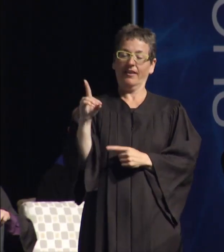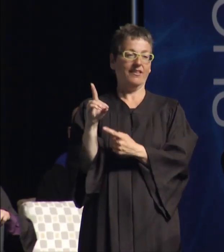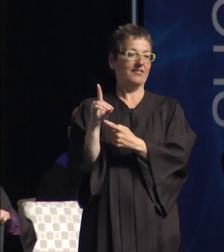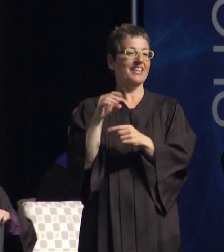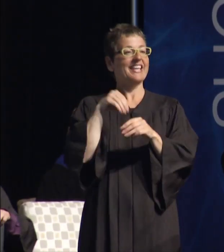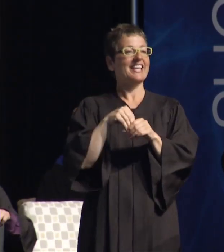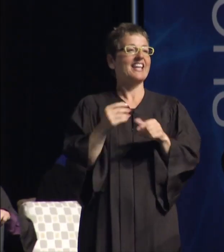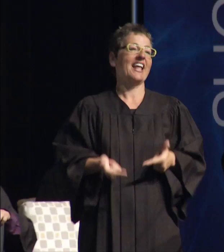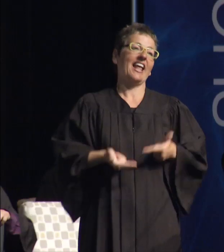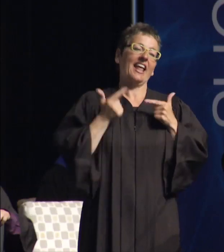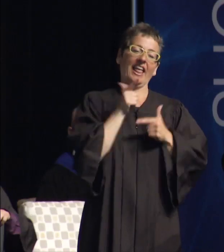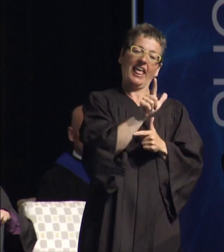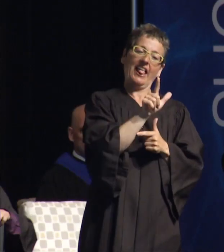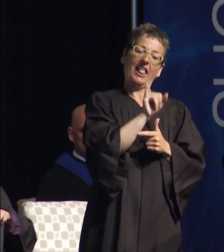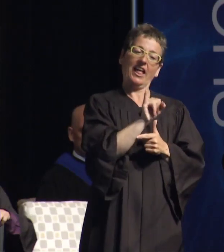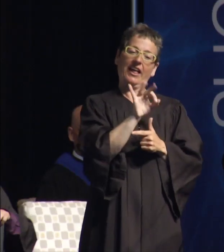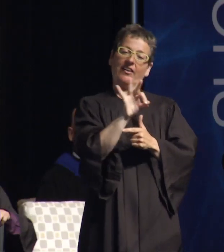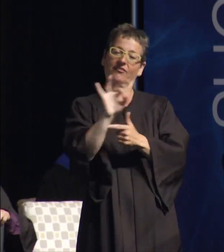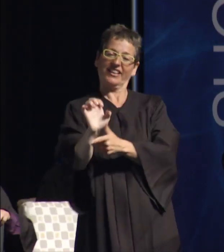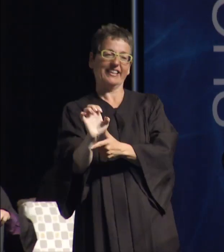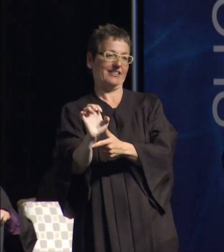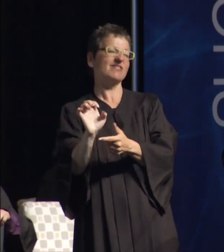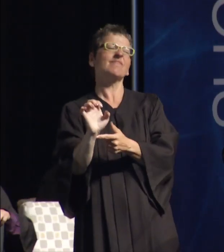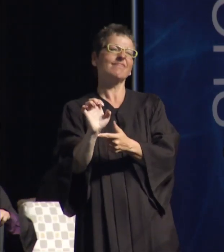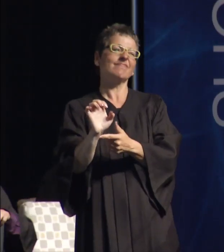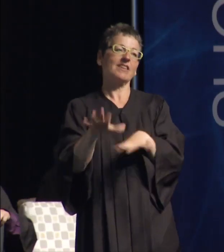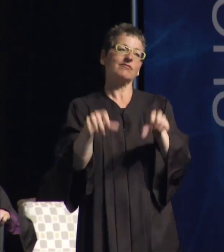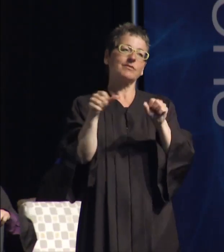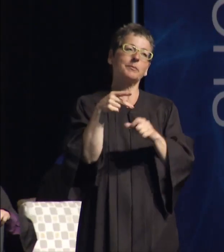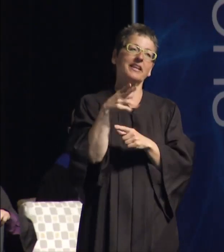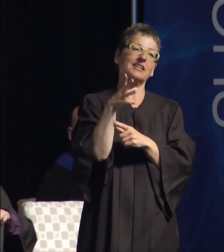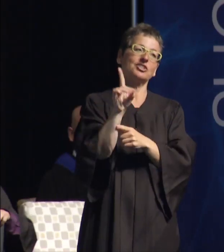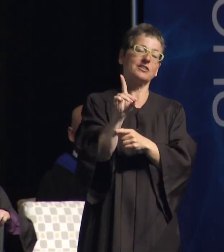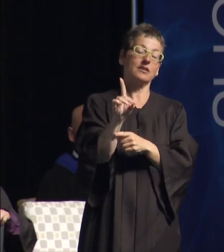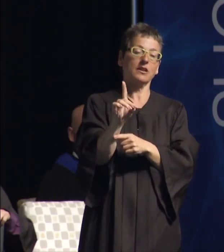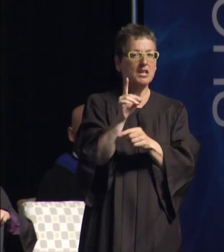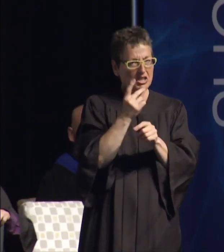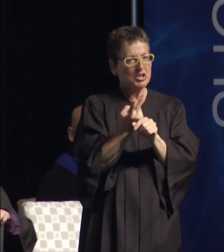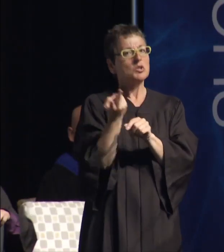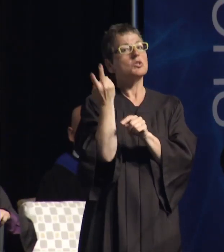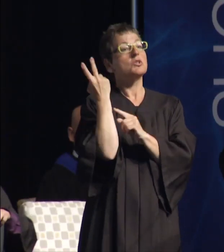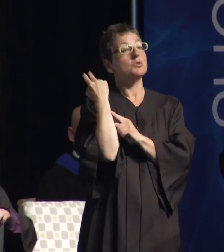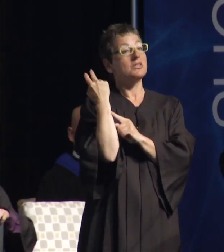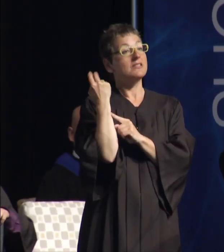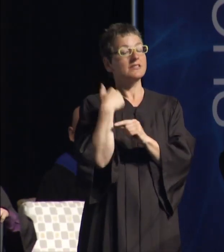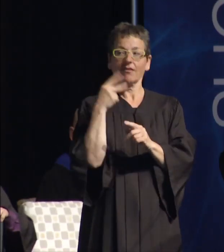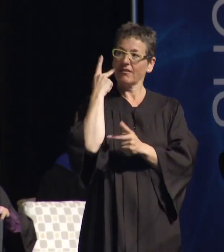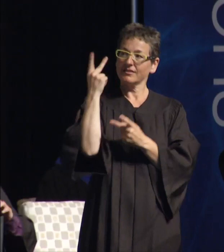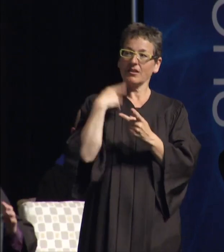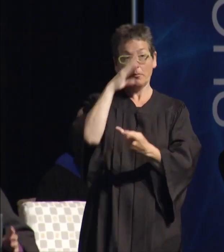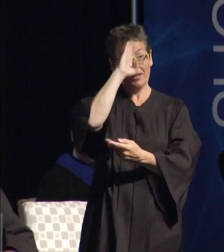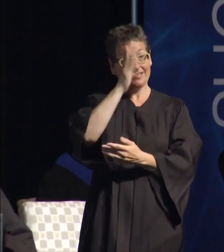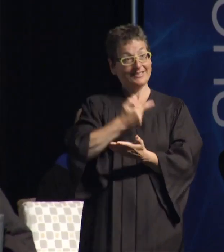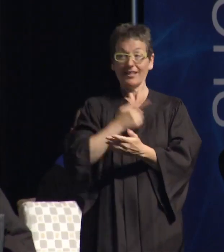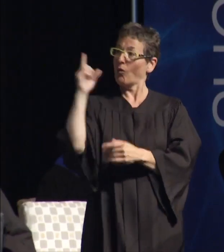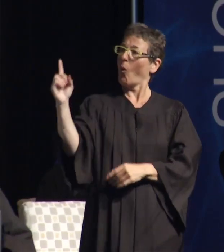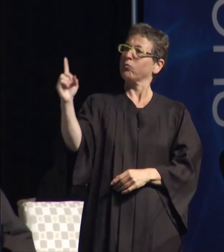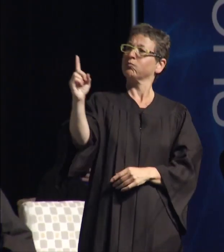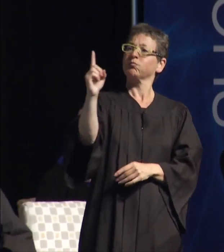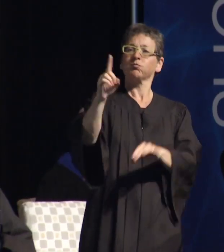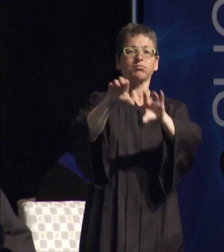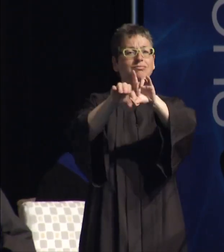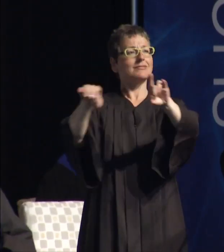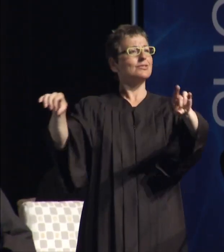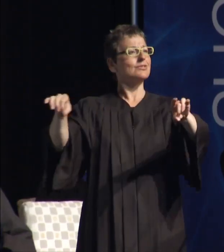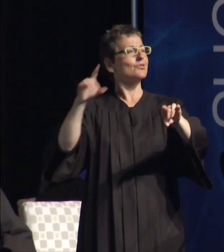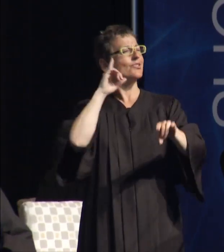LIFE for all my efforts. A few years ago, I watched my son walk across the stage at his high school graduation, and I can't think of a